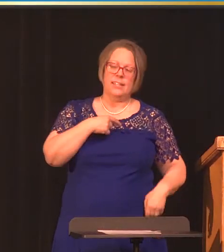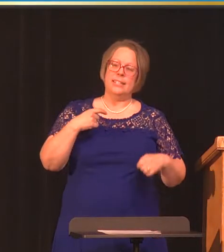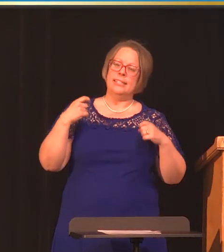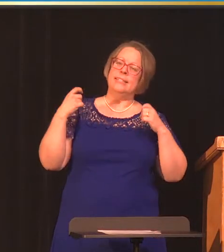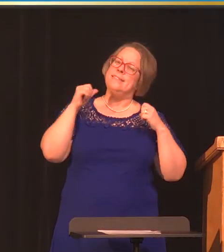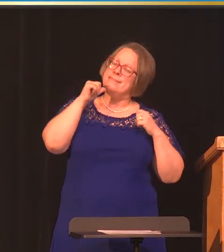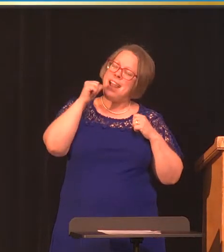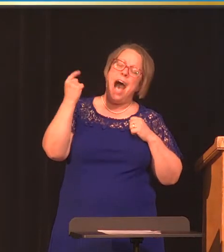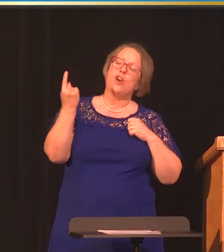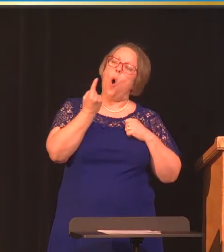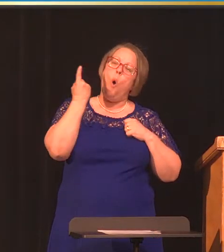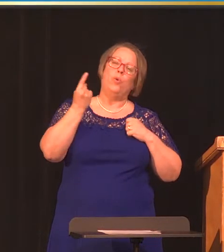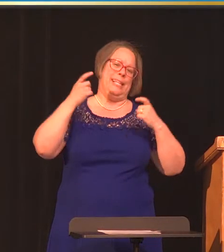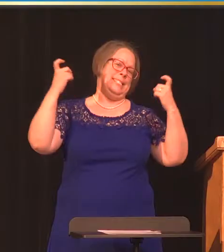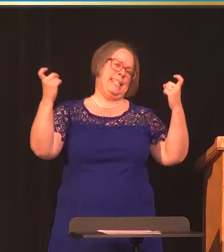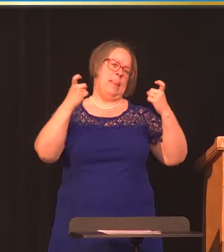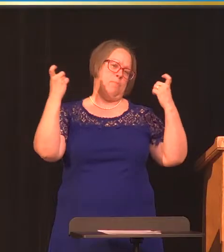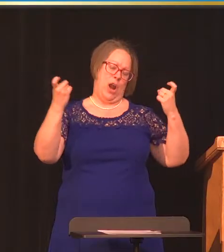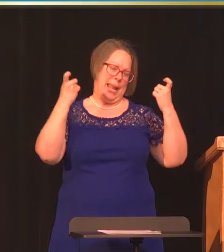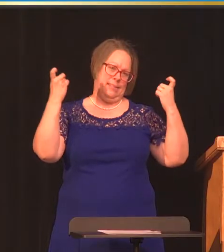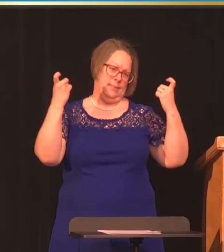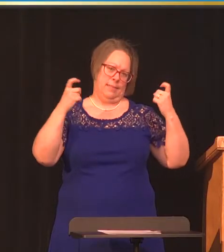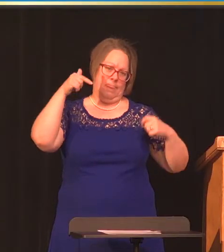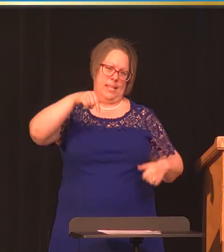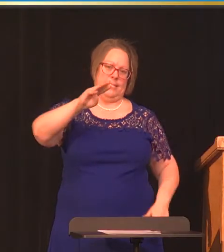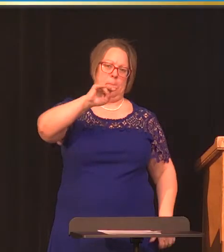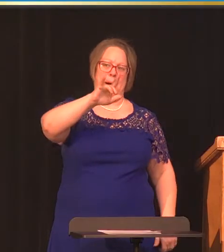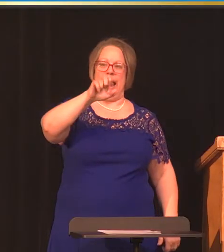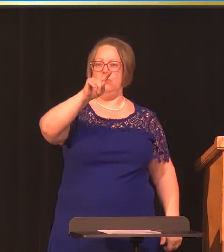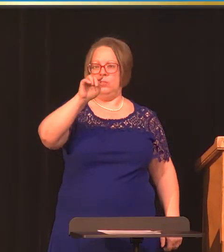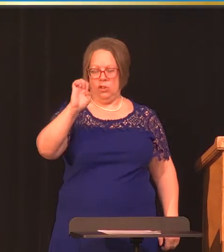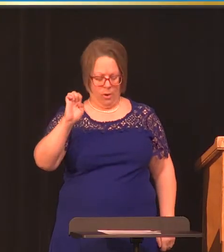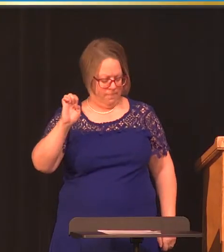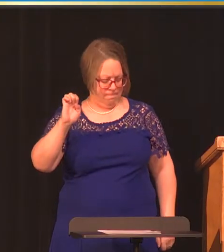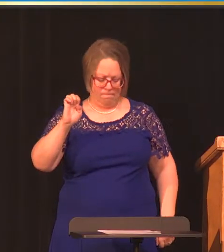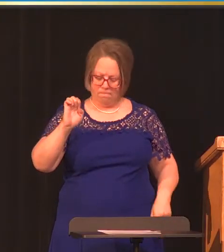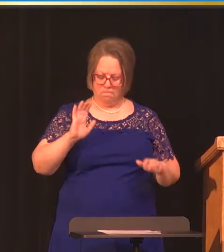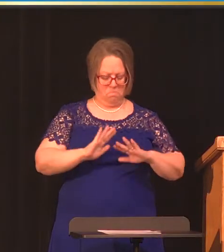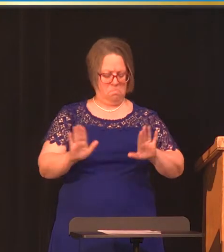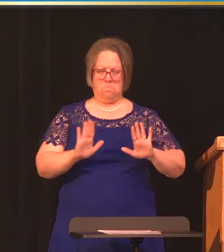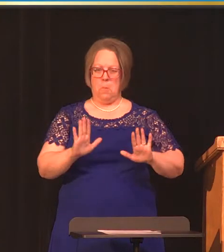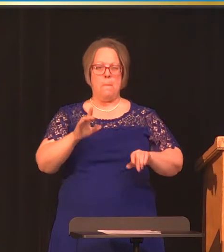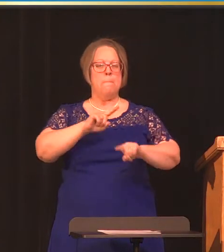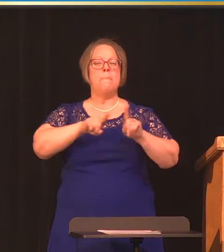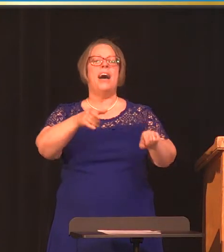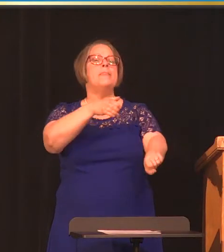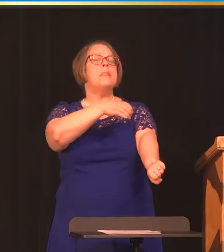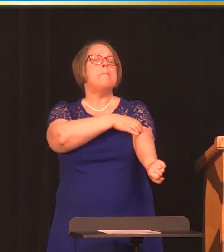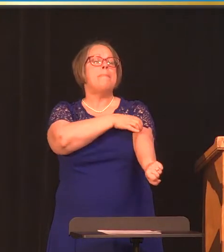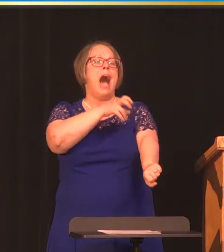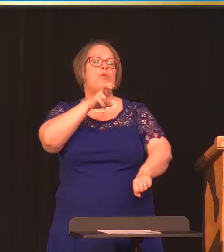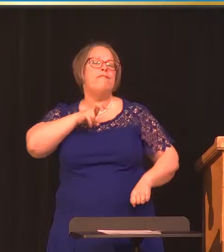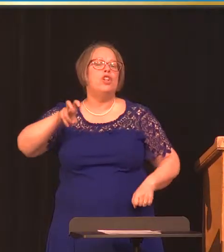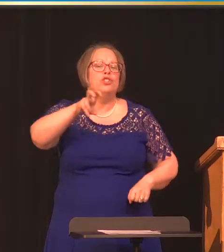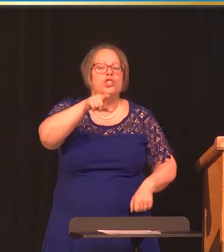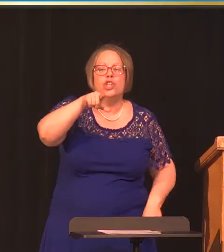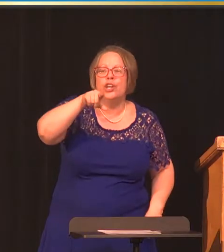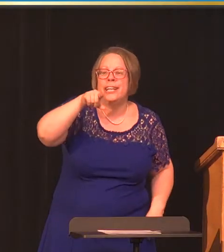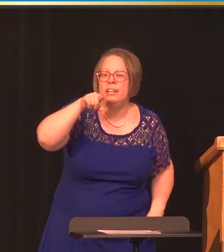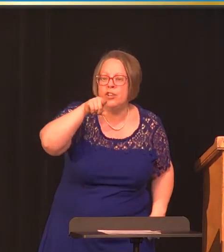Today, we celebrate not just this milestone, but a powerful